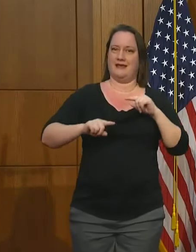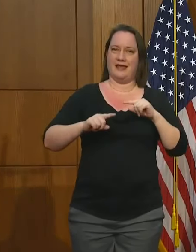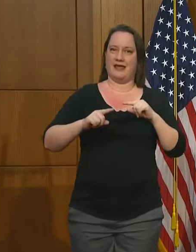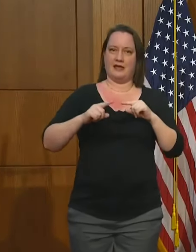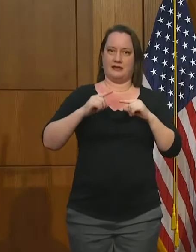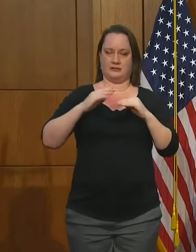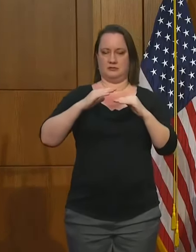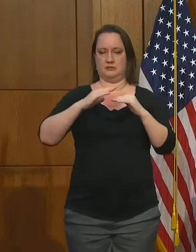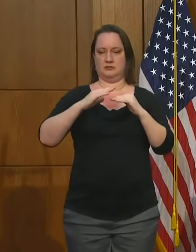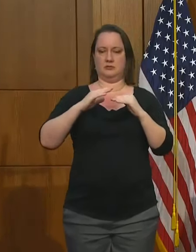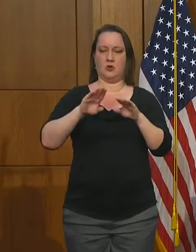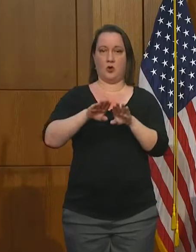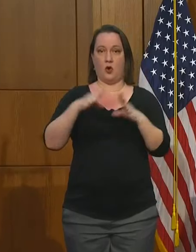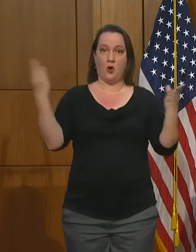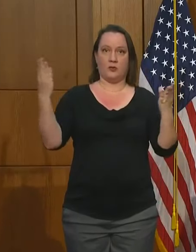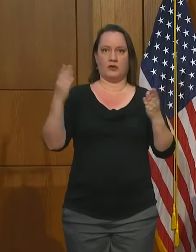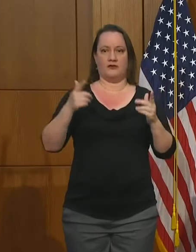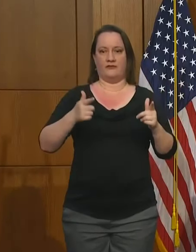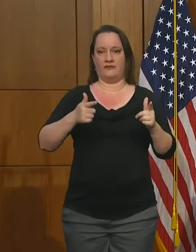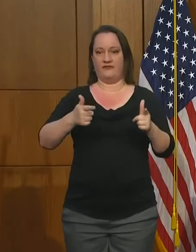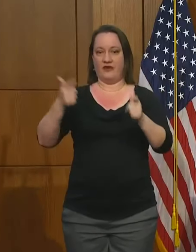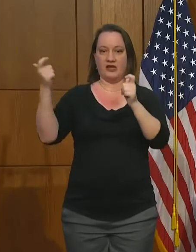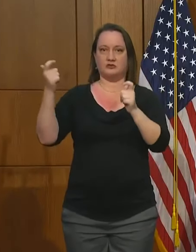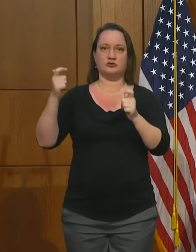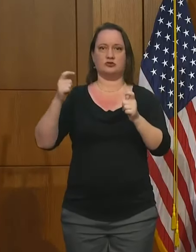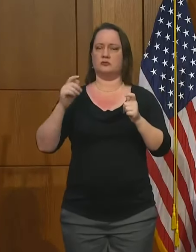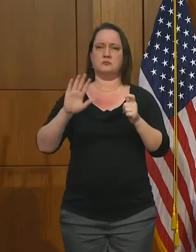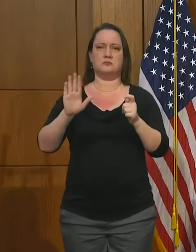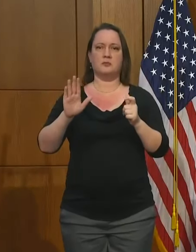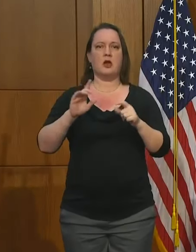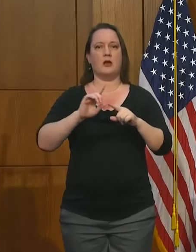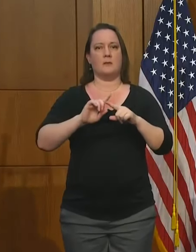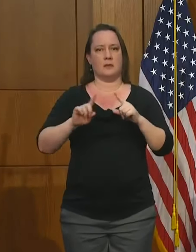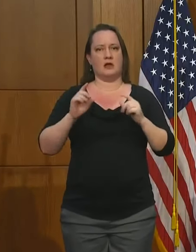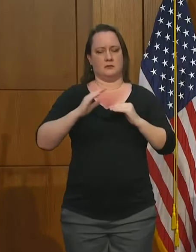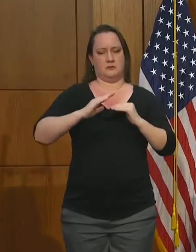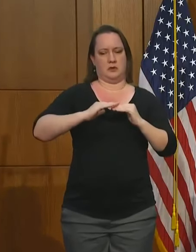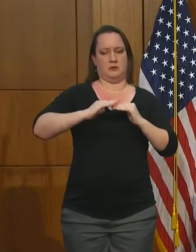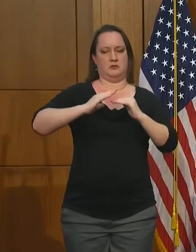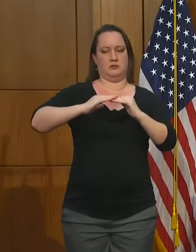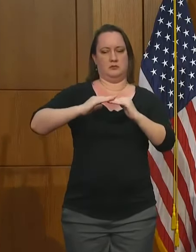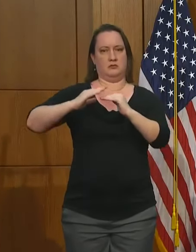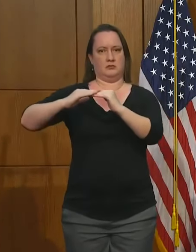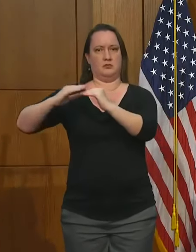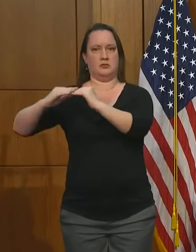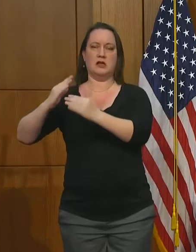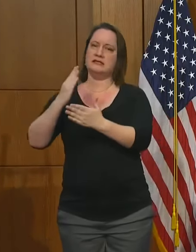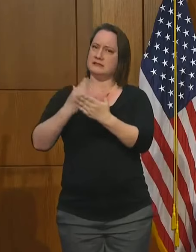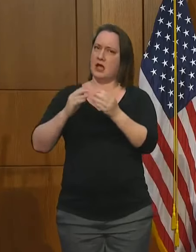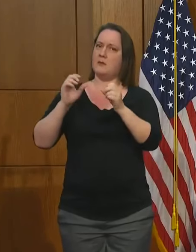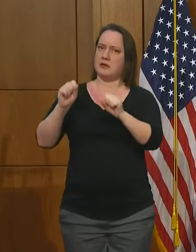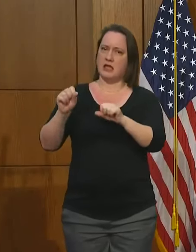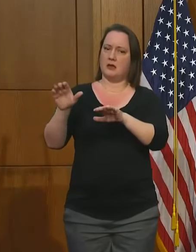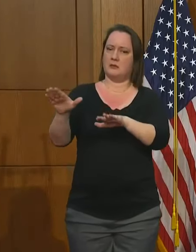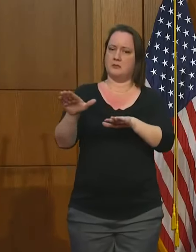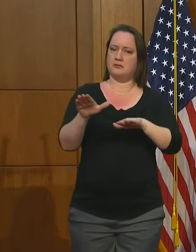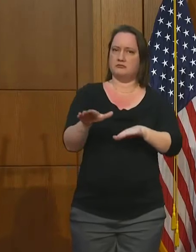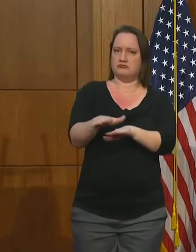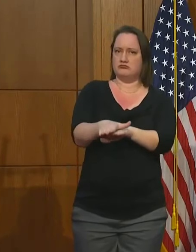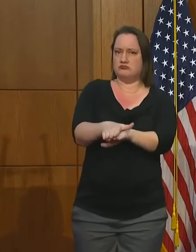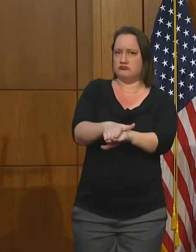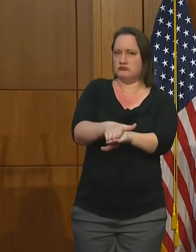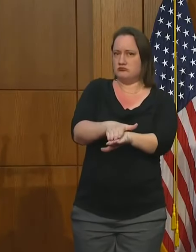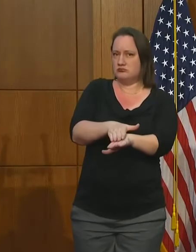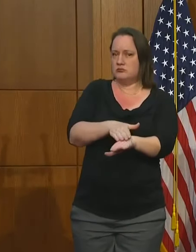some regions moving more slowly. I have been speaking regularly with officials in Northern Virginia